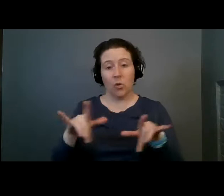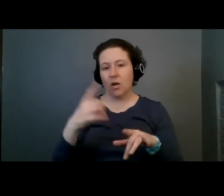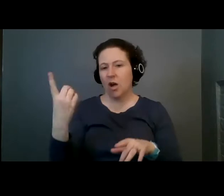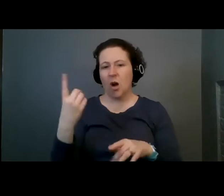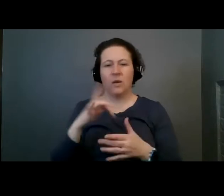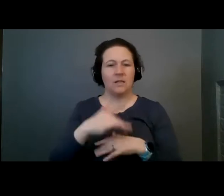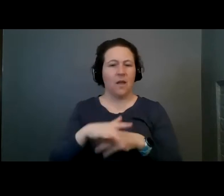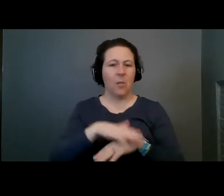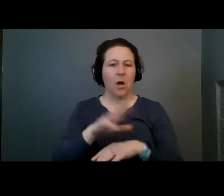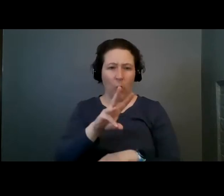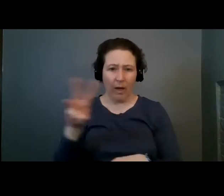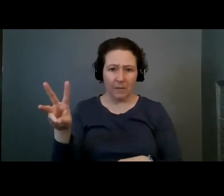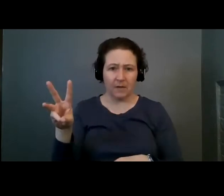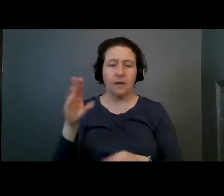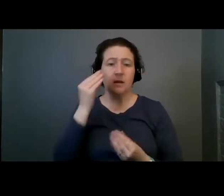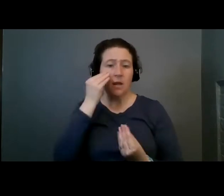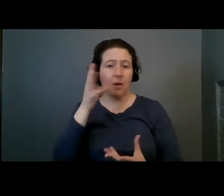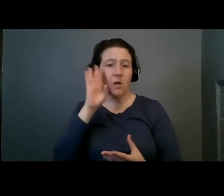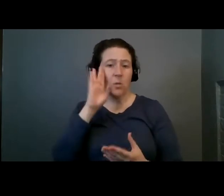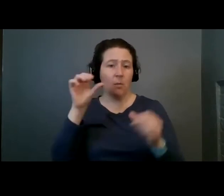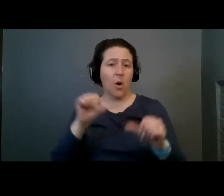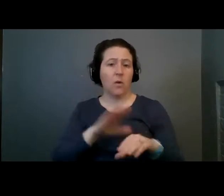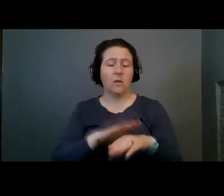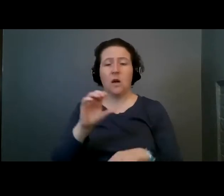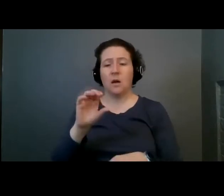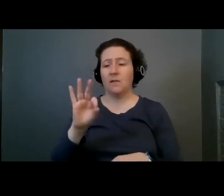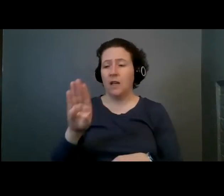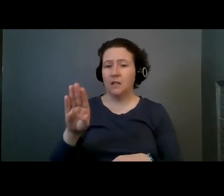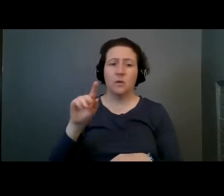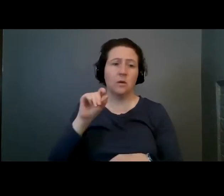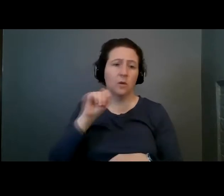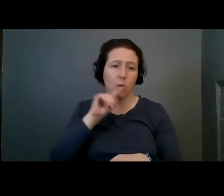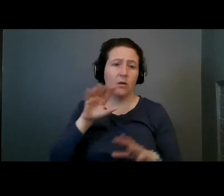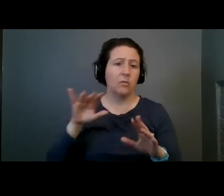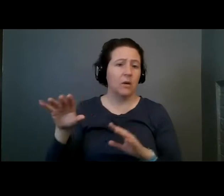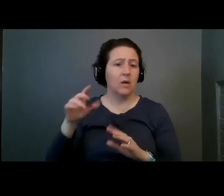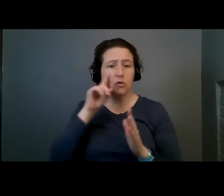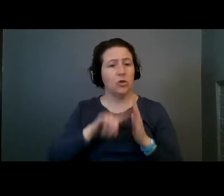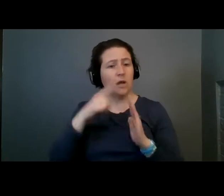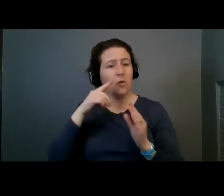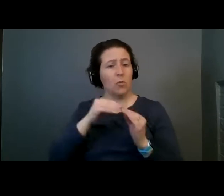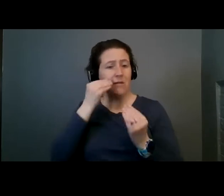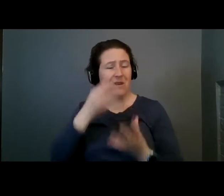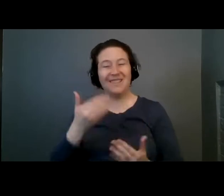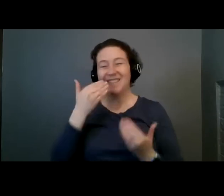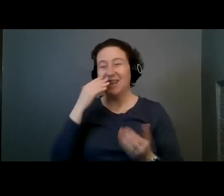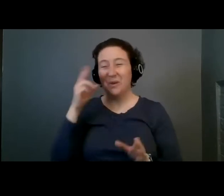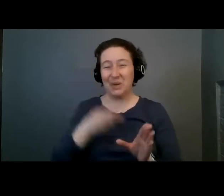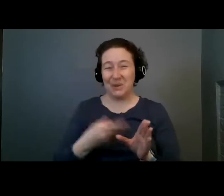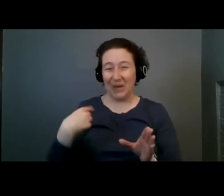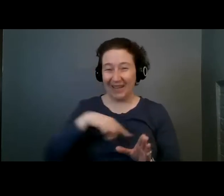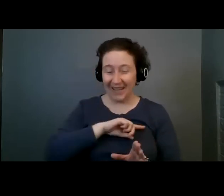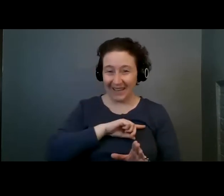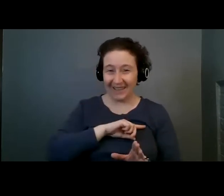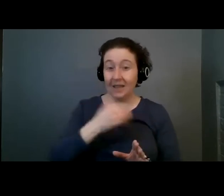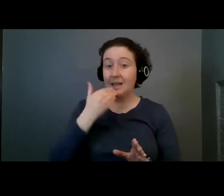available on our website, and information will also be on our social media pages. So please check there for more information. Thank you, everybody, for joining us this